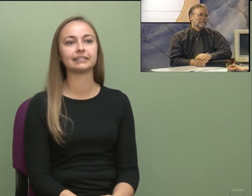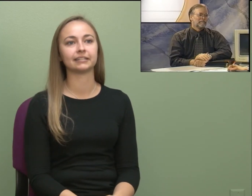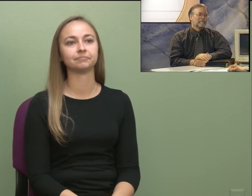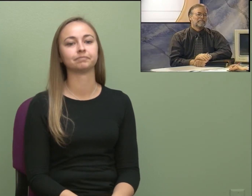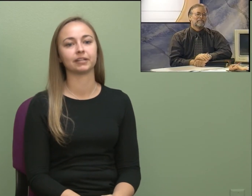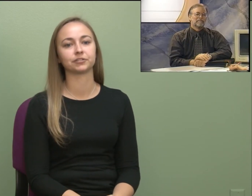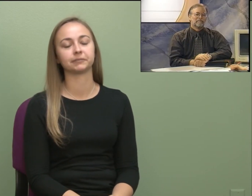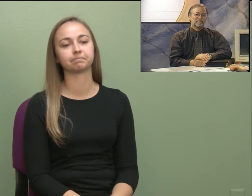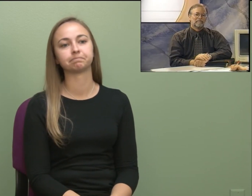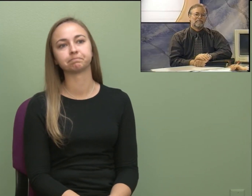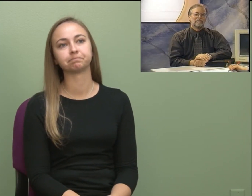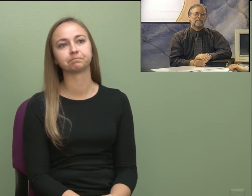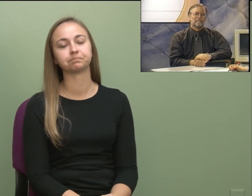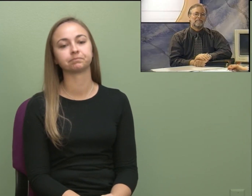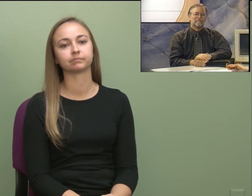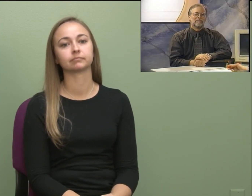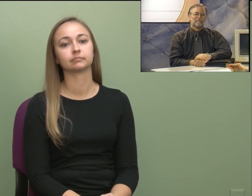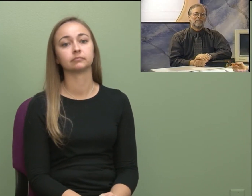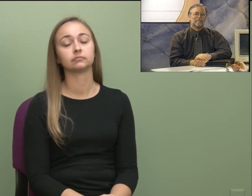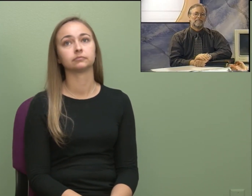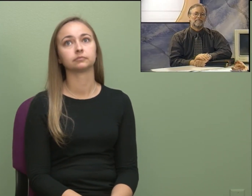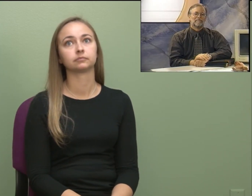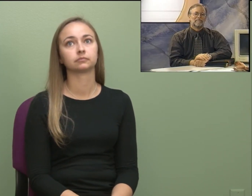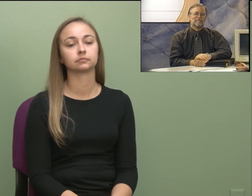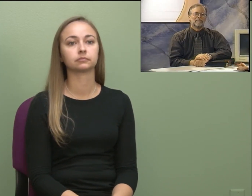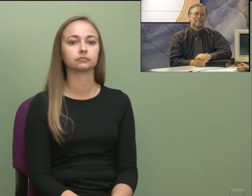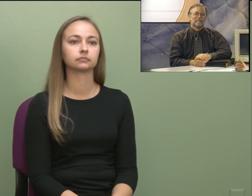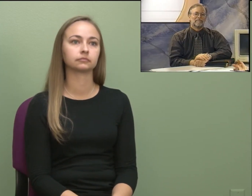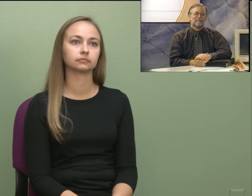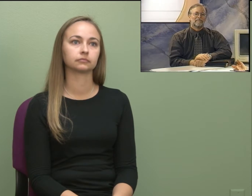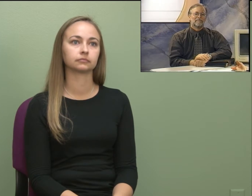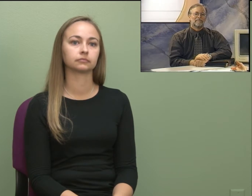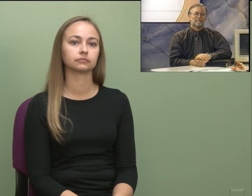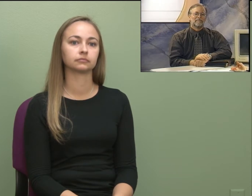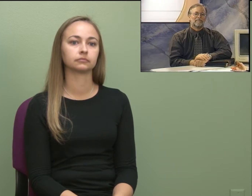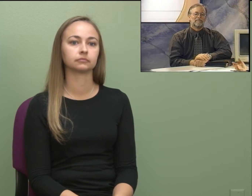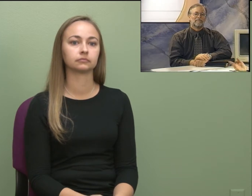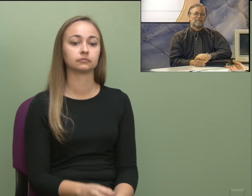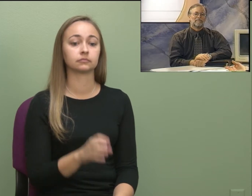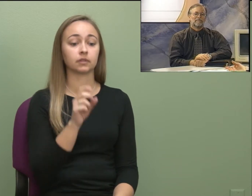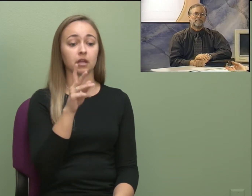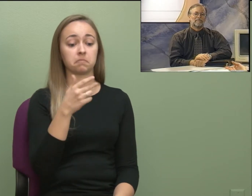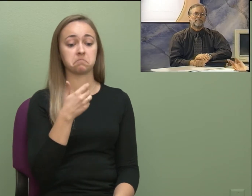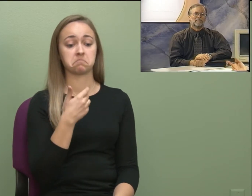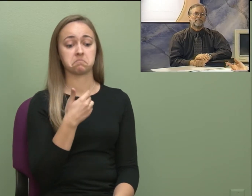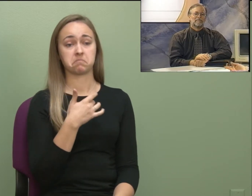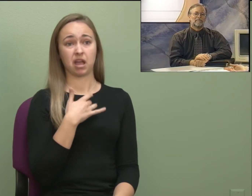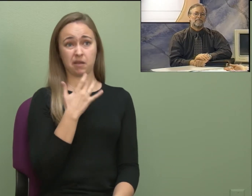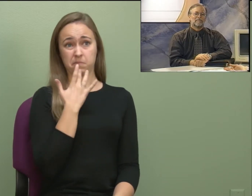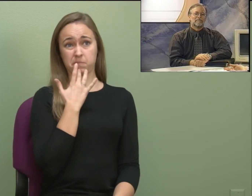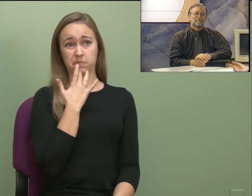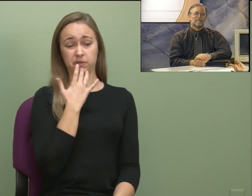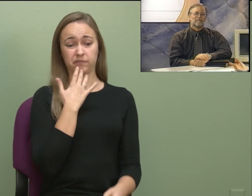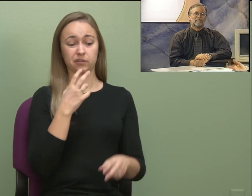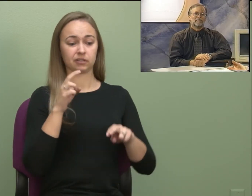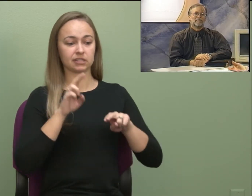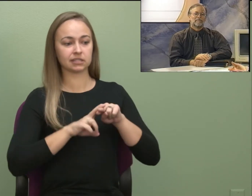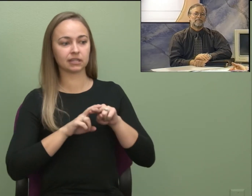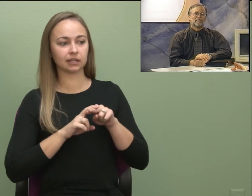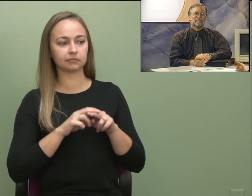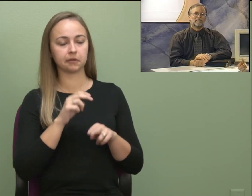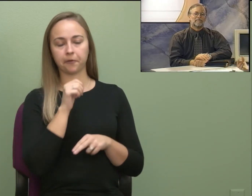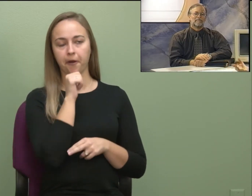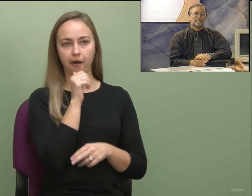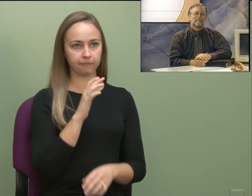Yeah, I did. That's right. Good. So, really, I prefer just to sit informally and